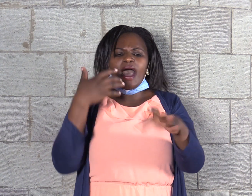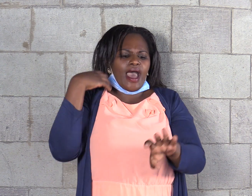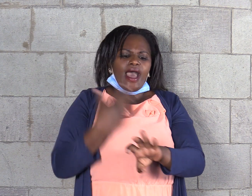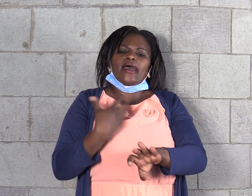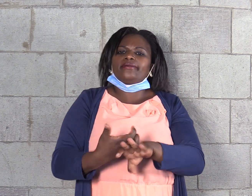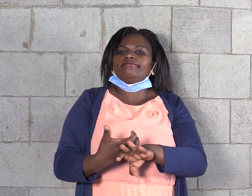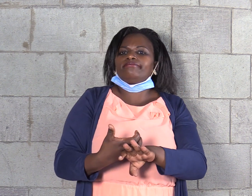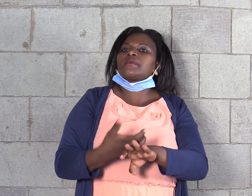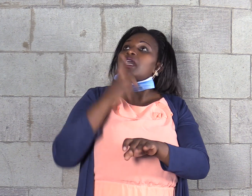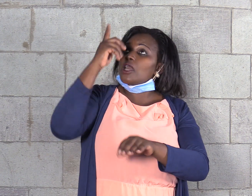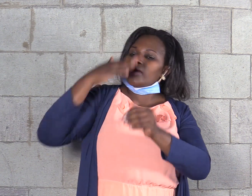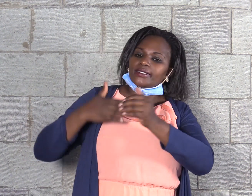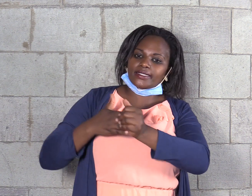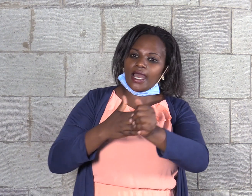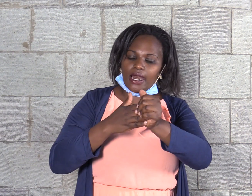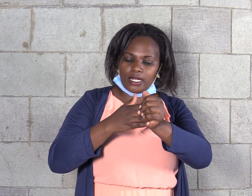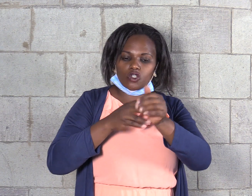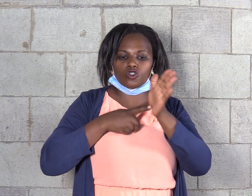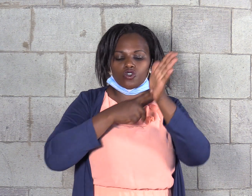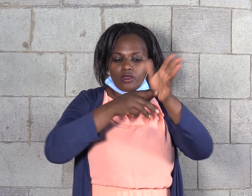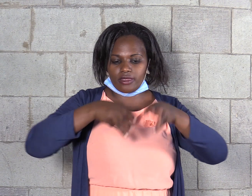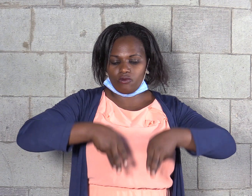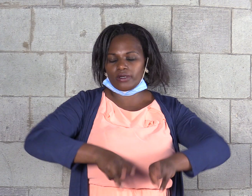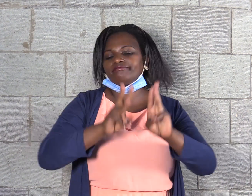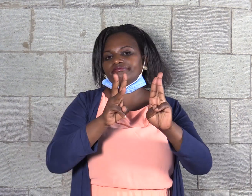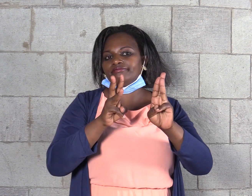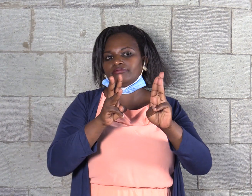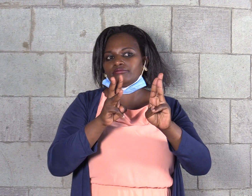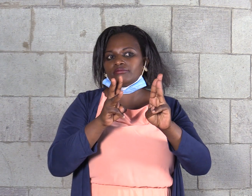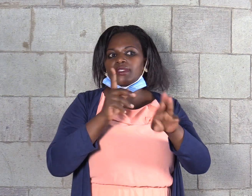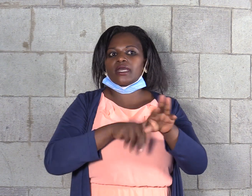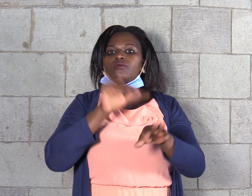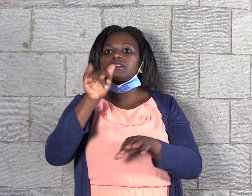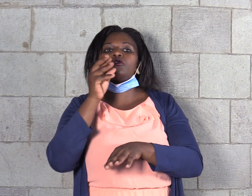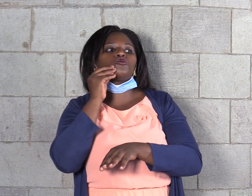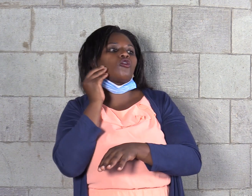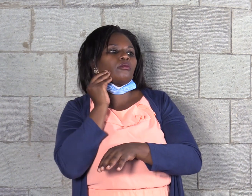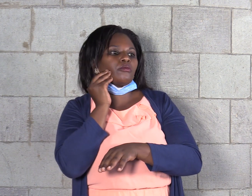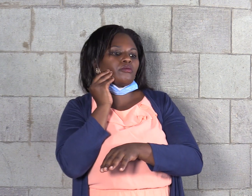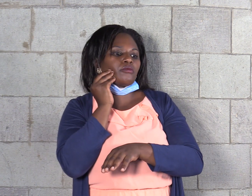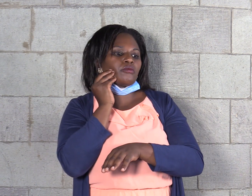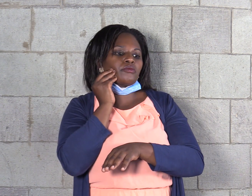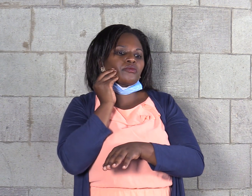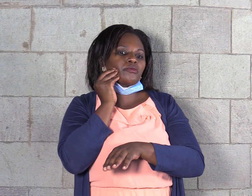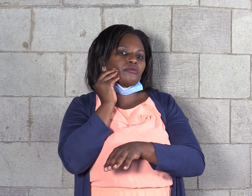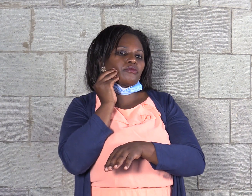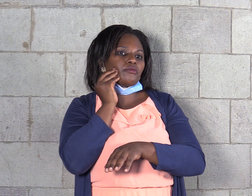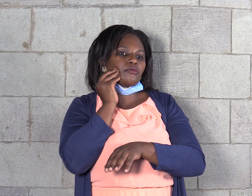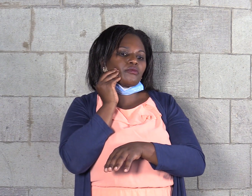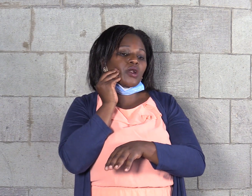guide us and show us the right way. As we stay at home, I know we may be wondering, how do we